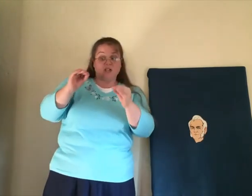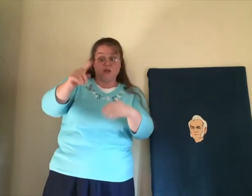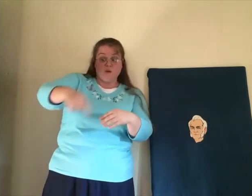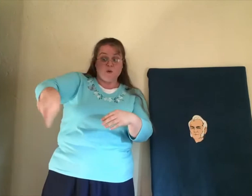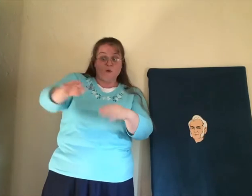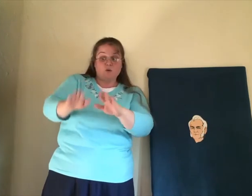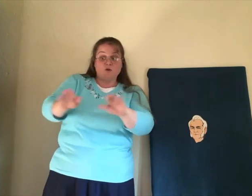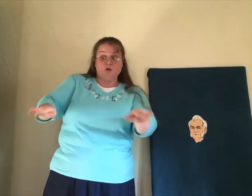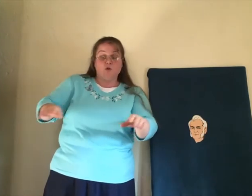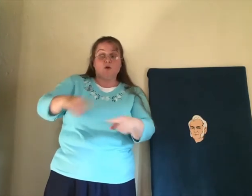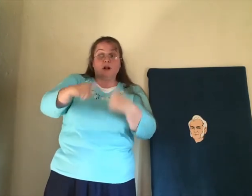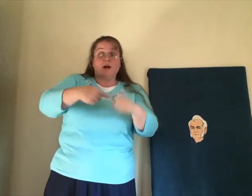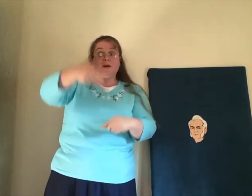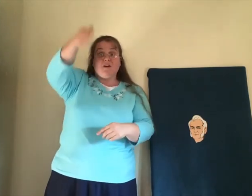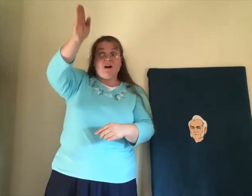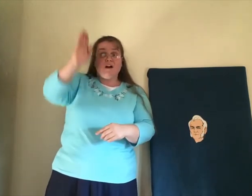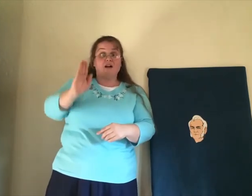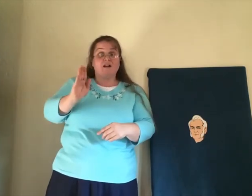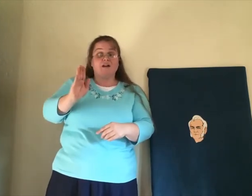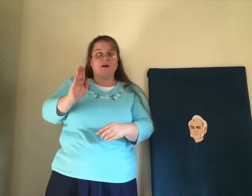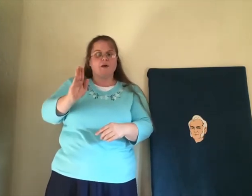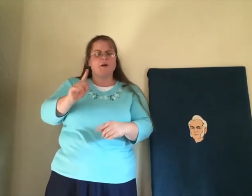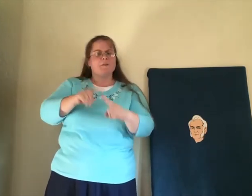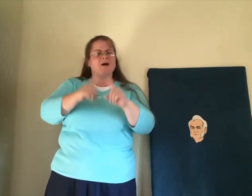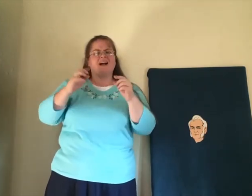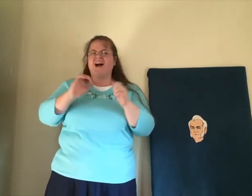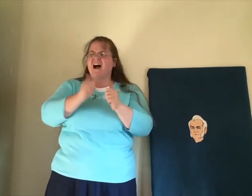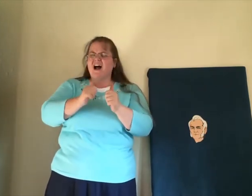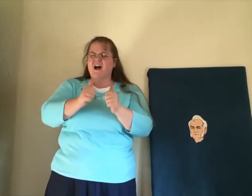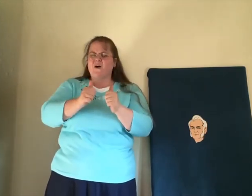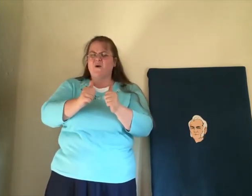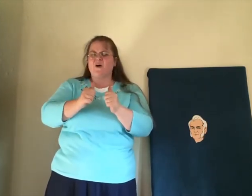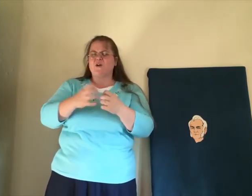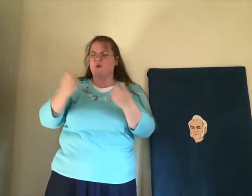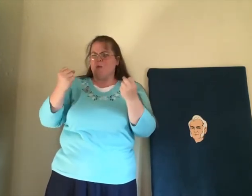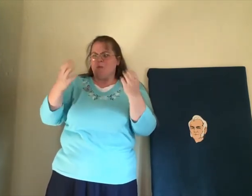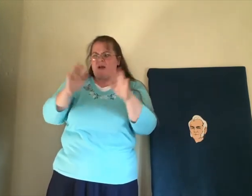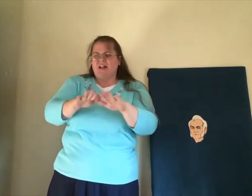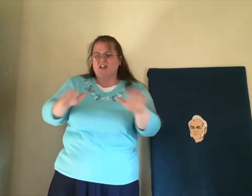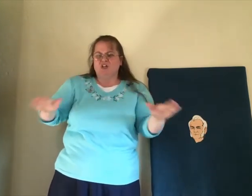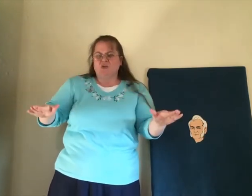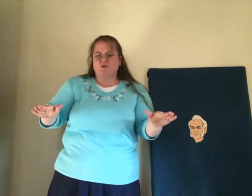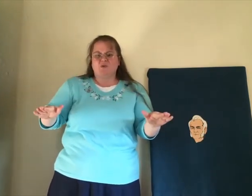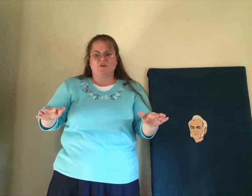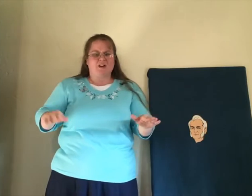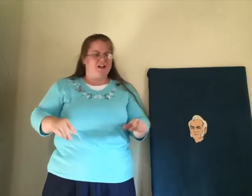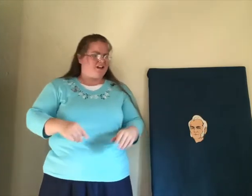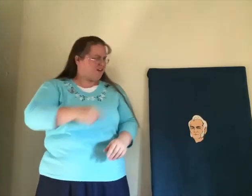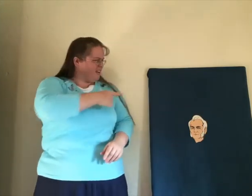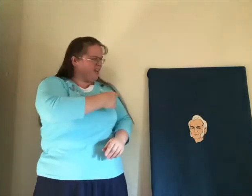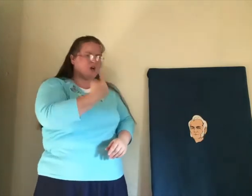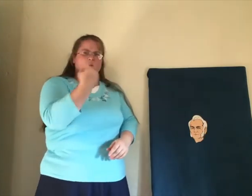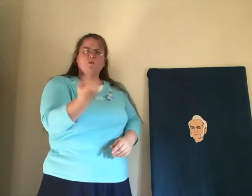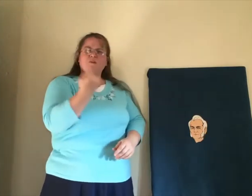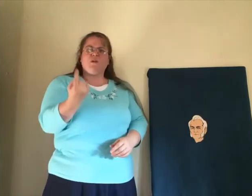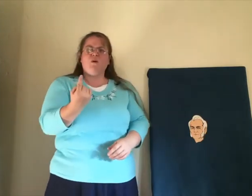He decided that he wanted to teach the children about God. But how could he teach so